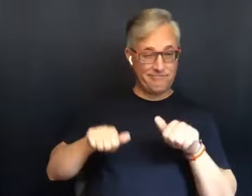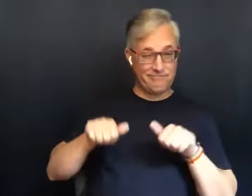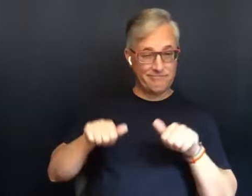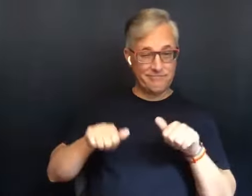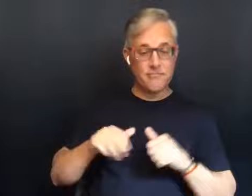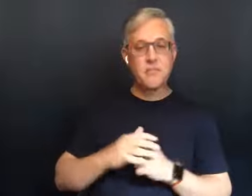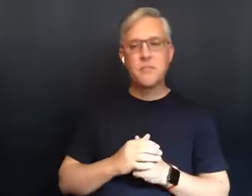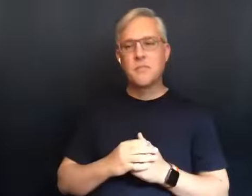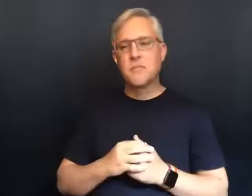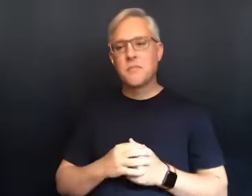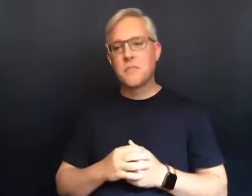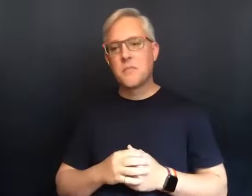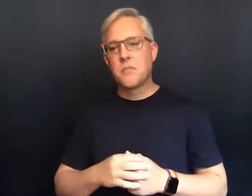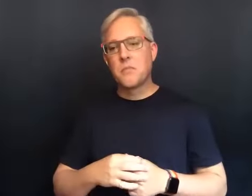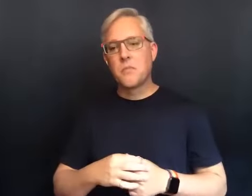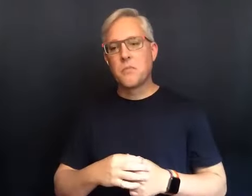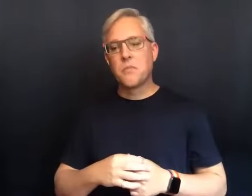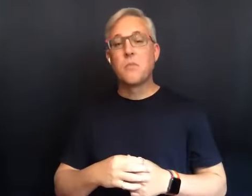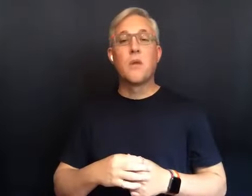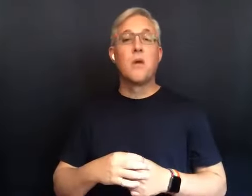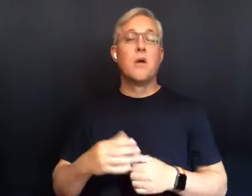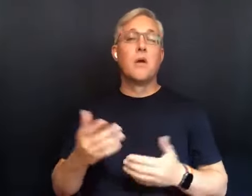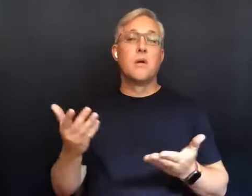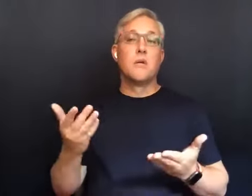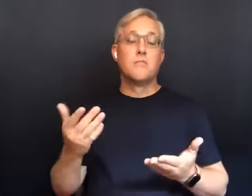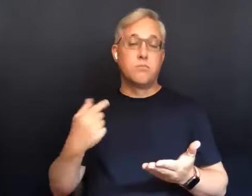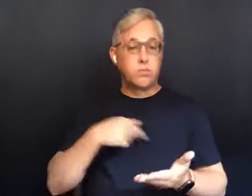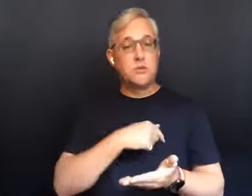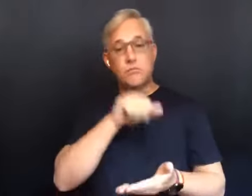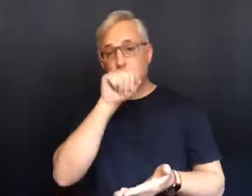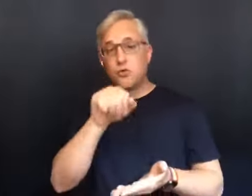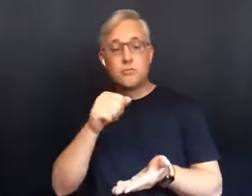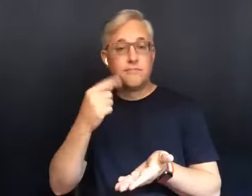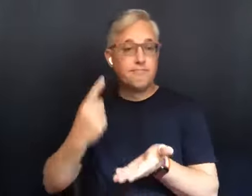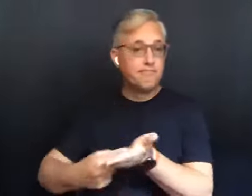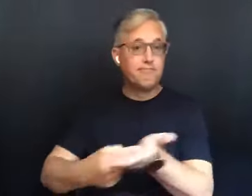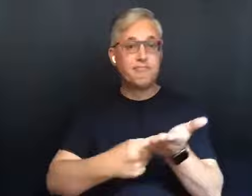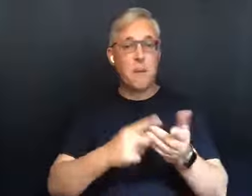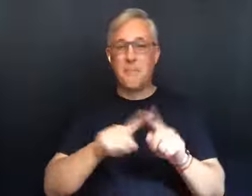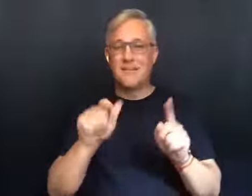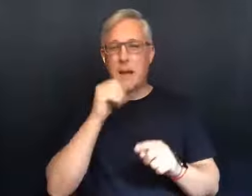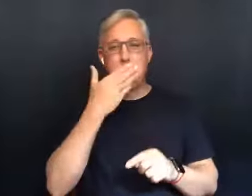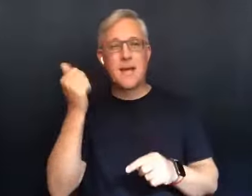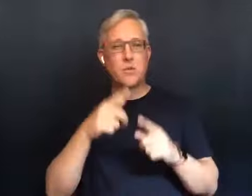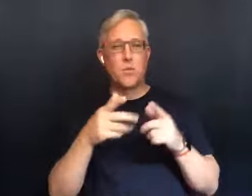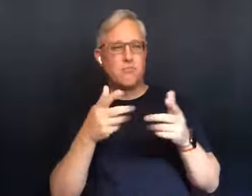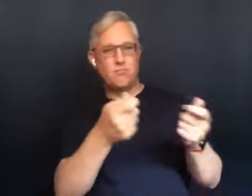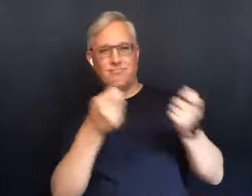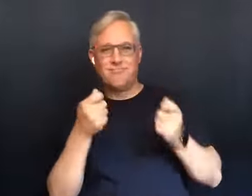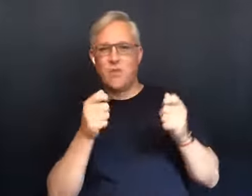So, in hindsight, I'm not sure. Literature seems to be a thing that we love to talk about. It might not be the best tool to get